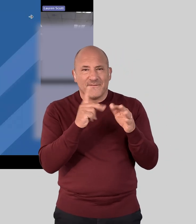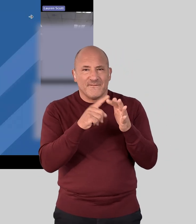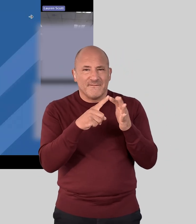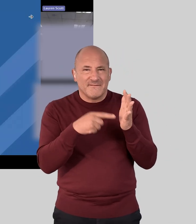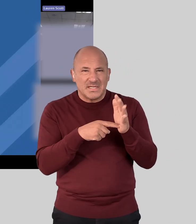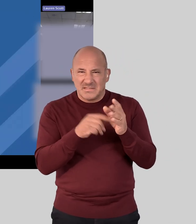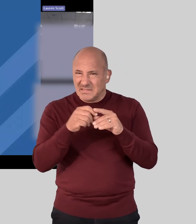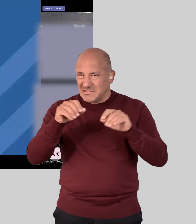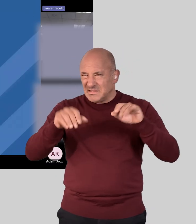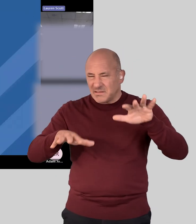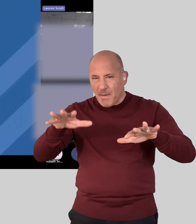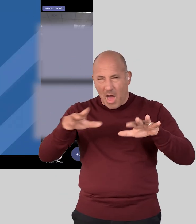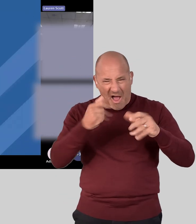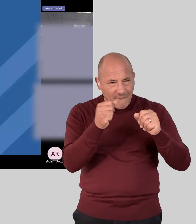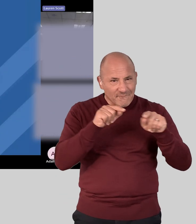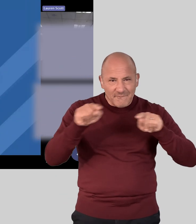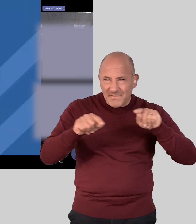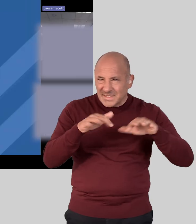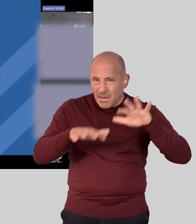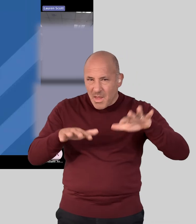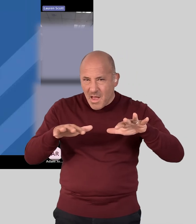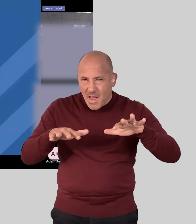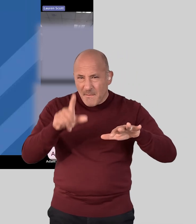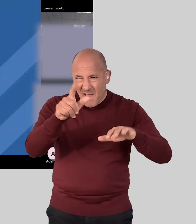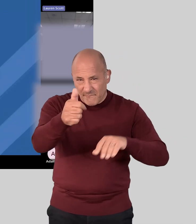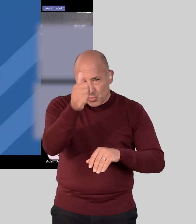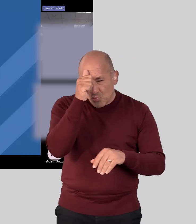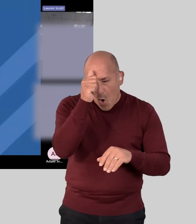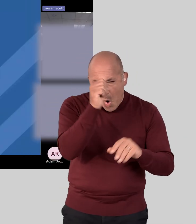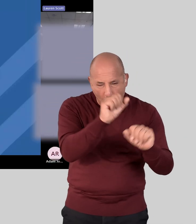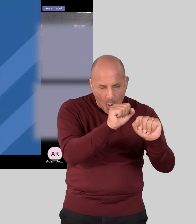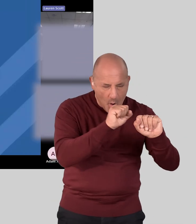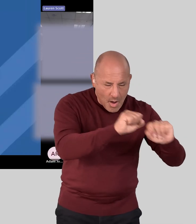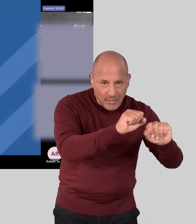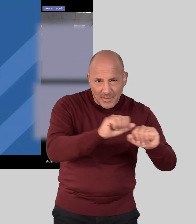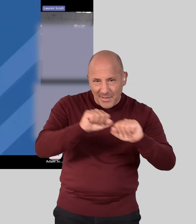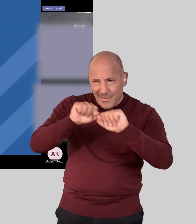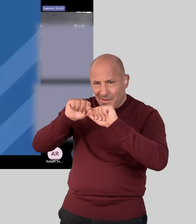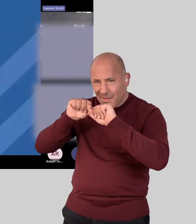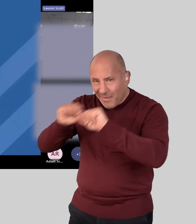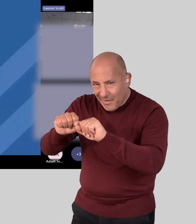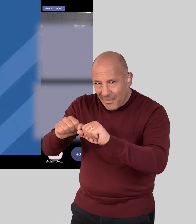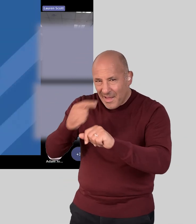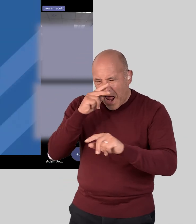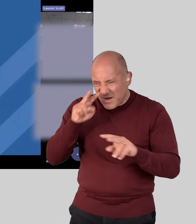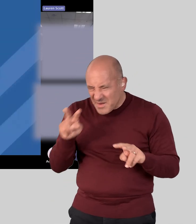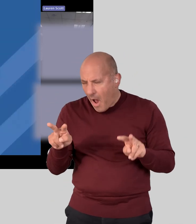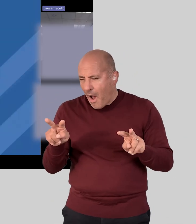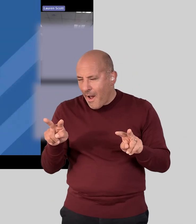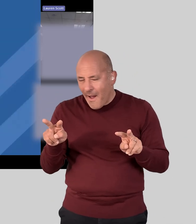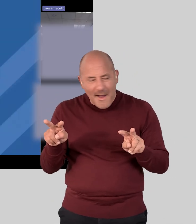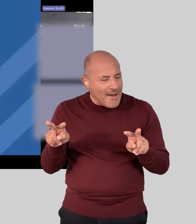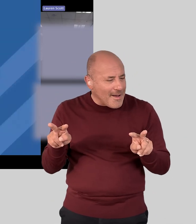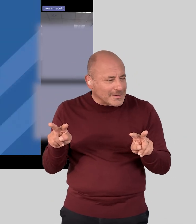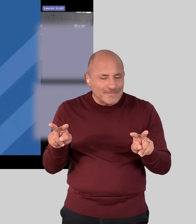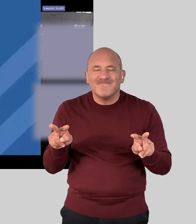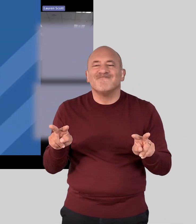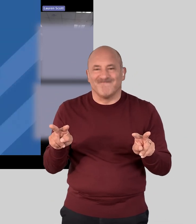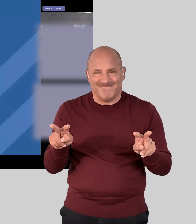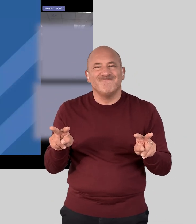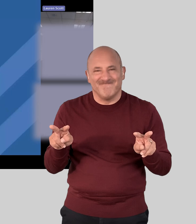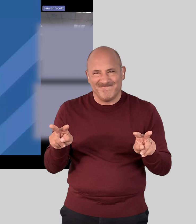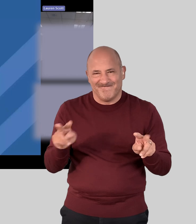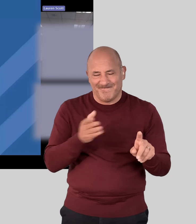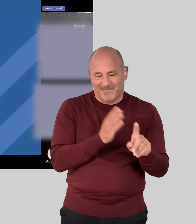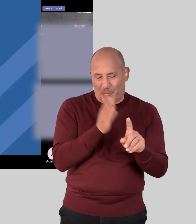Feet feel very similar in a lot of ways. But if you know the kind of distinctions, you can appreciate that there